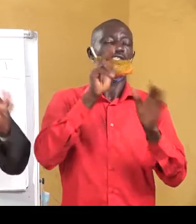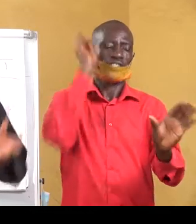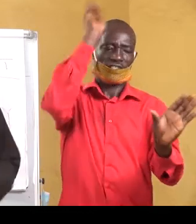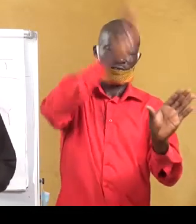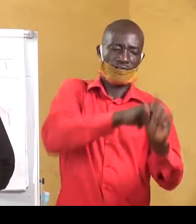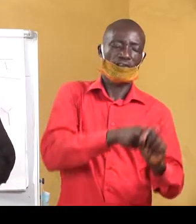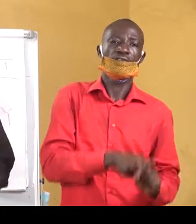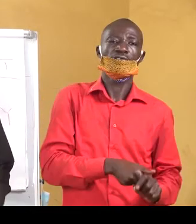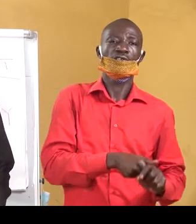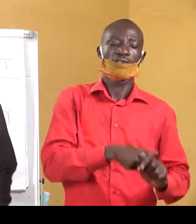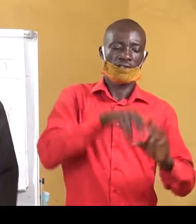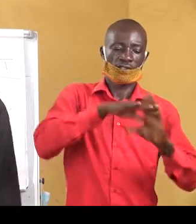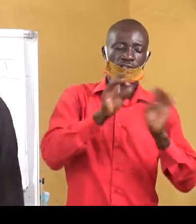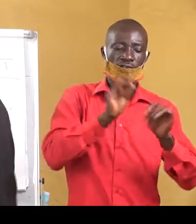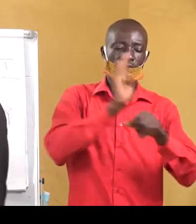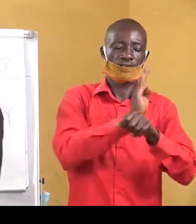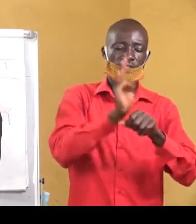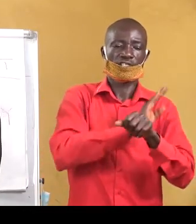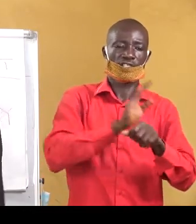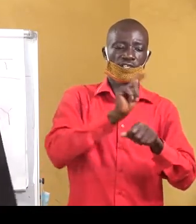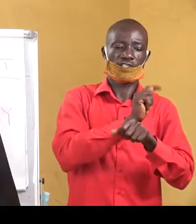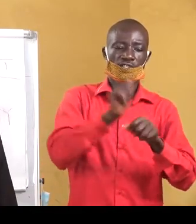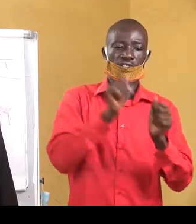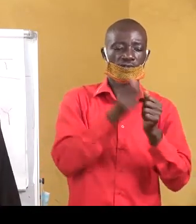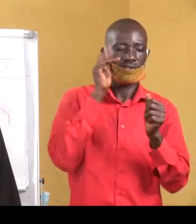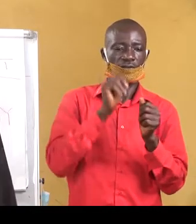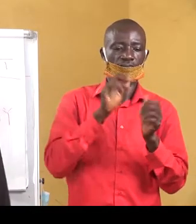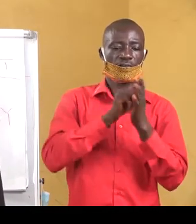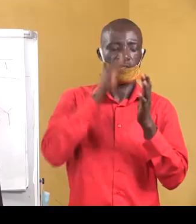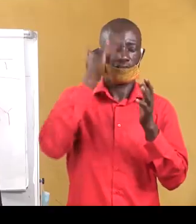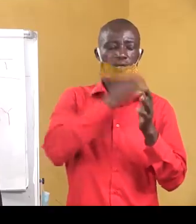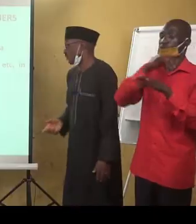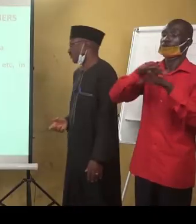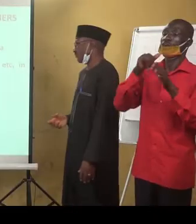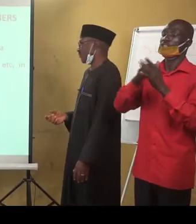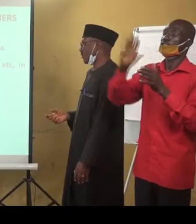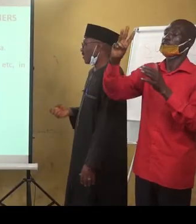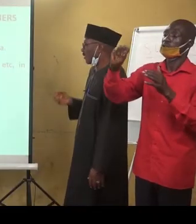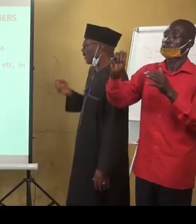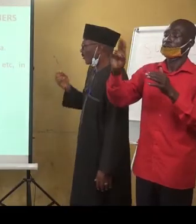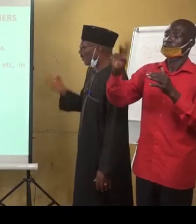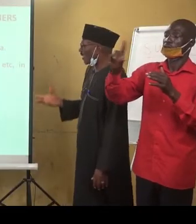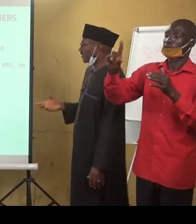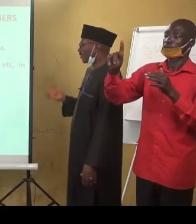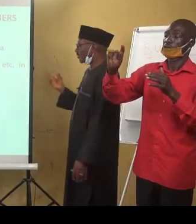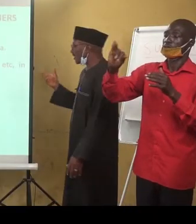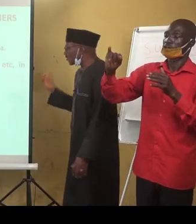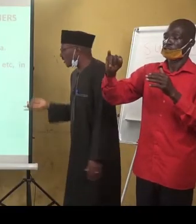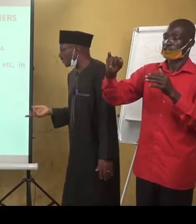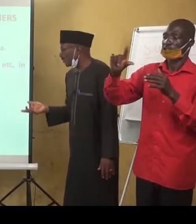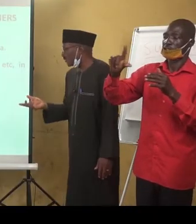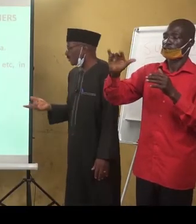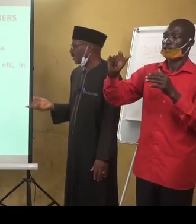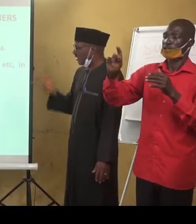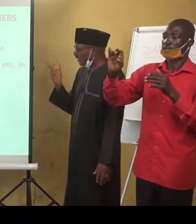in trading with so many countries, and that is why it is called multilateral trade. Look at another